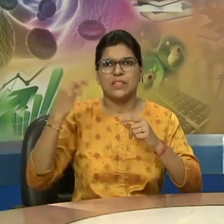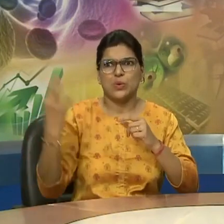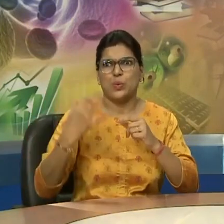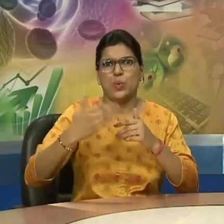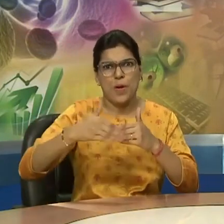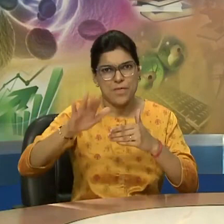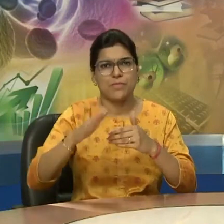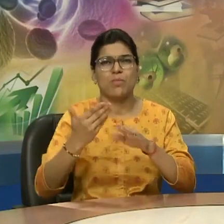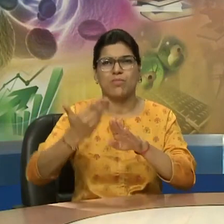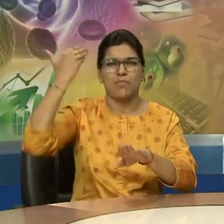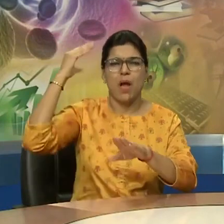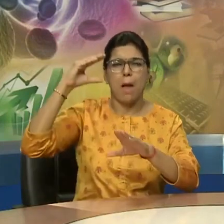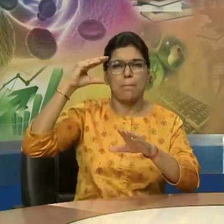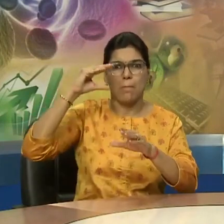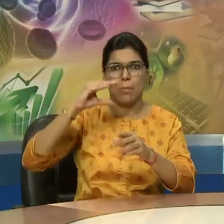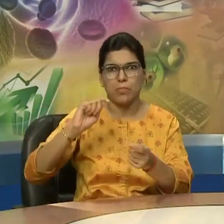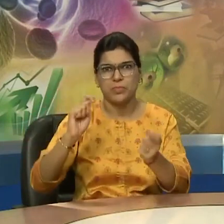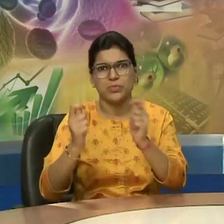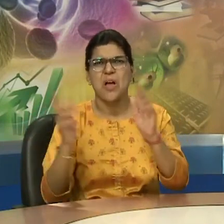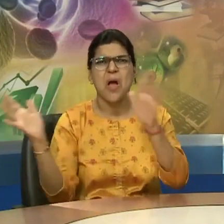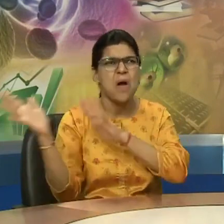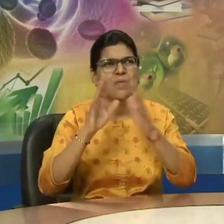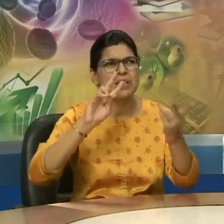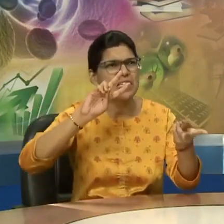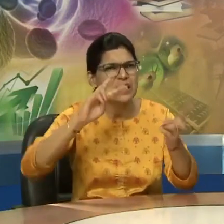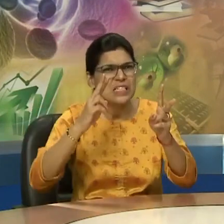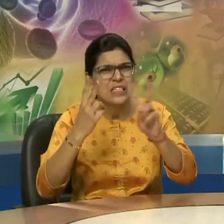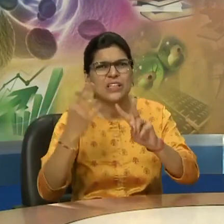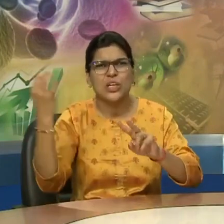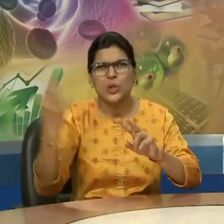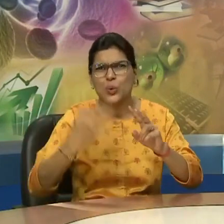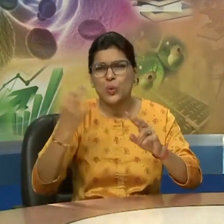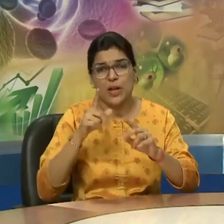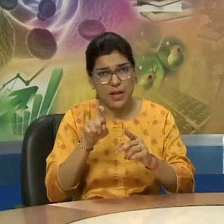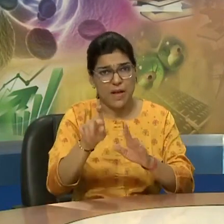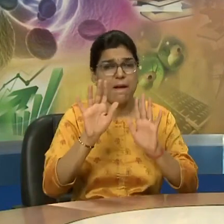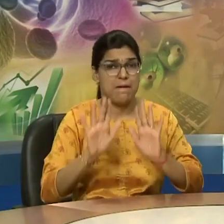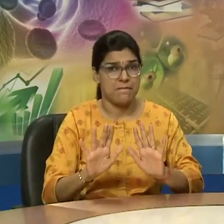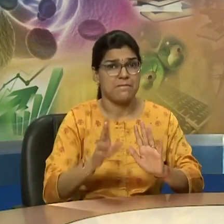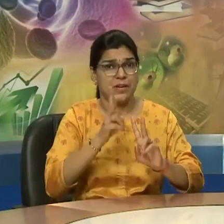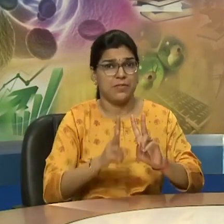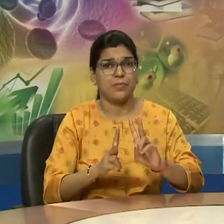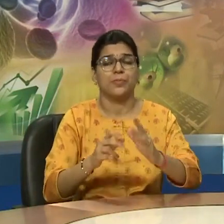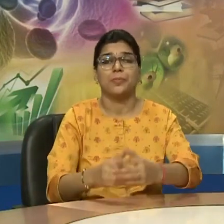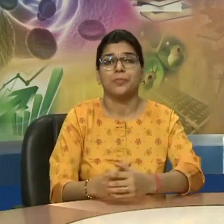of these diseases have become very common these days due to our modern lifestyle?